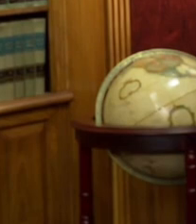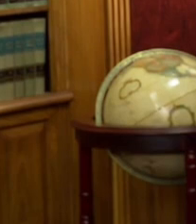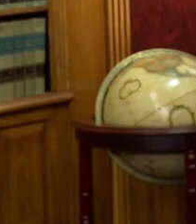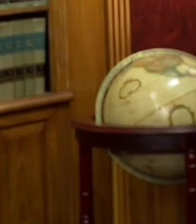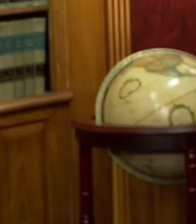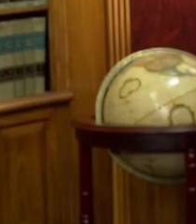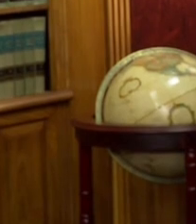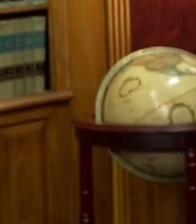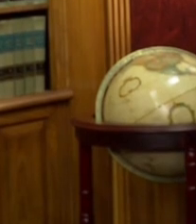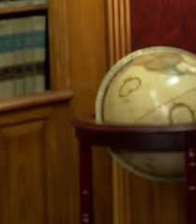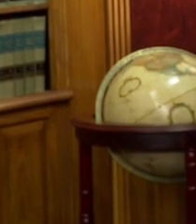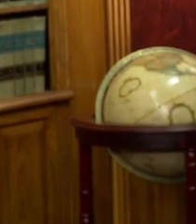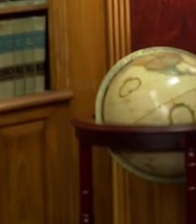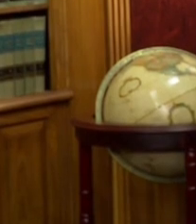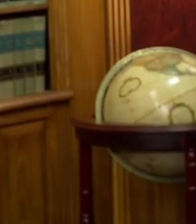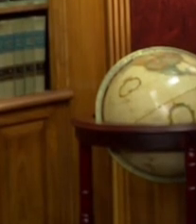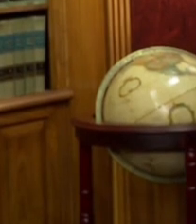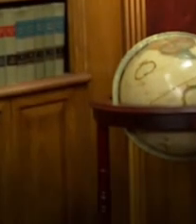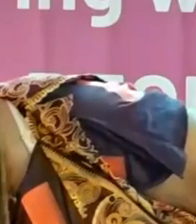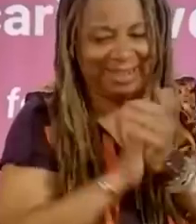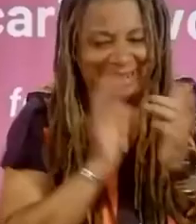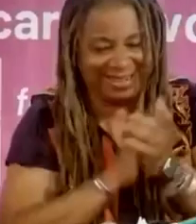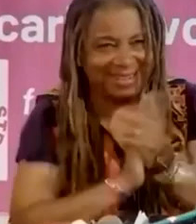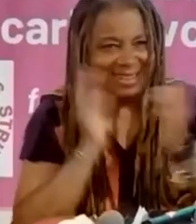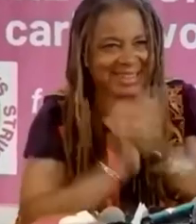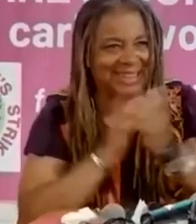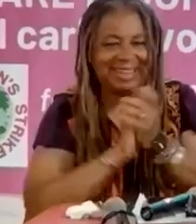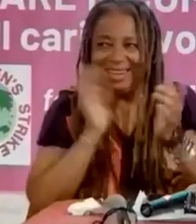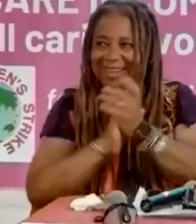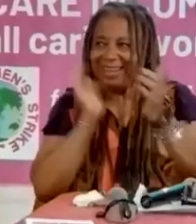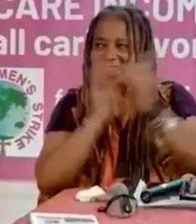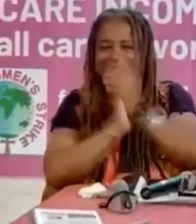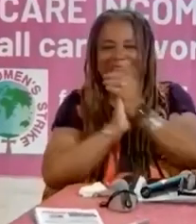and equality prevails for all.